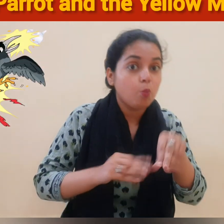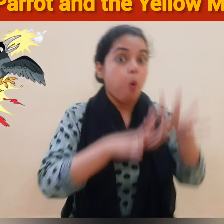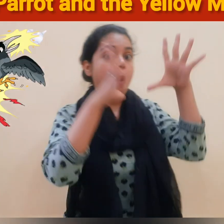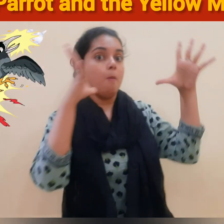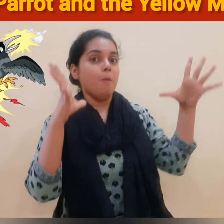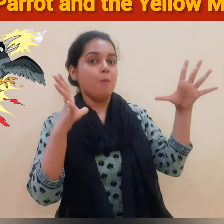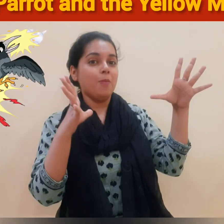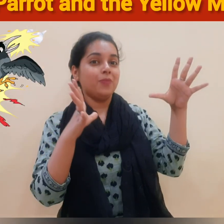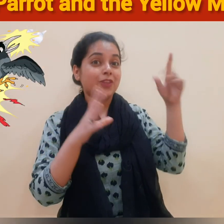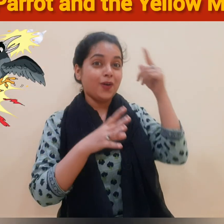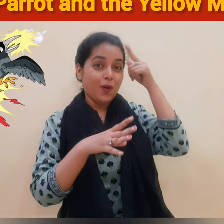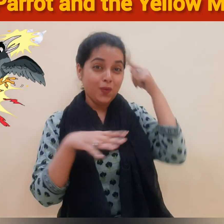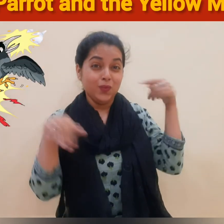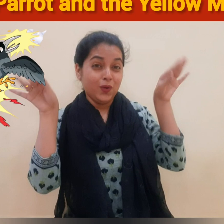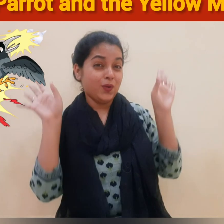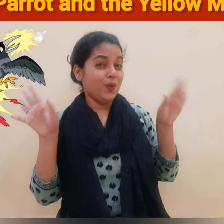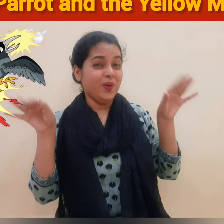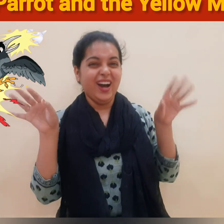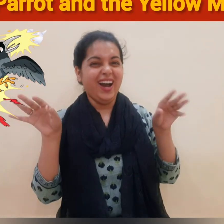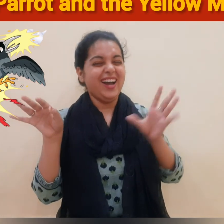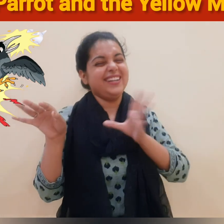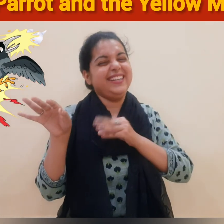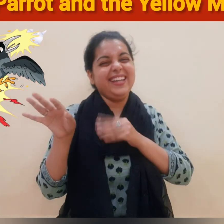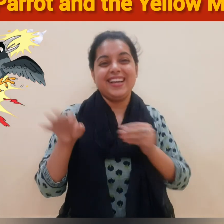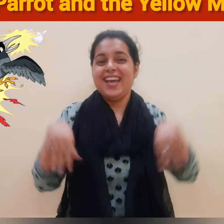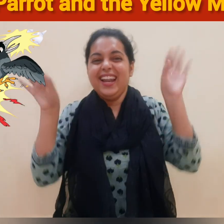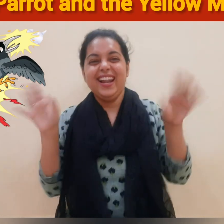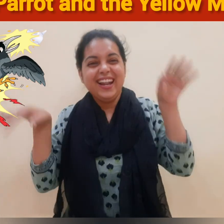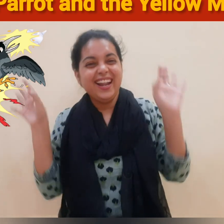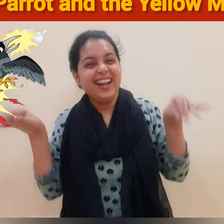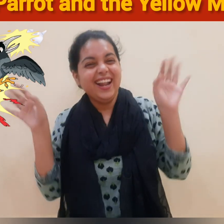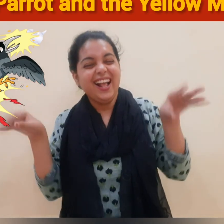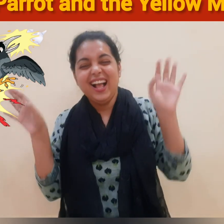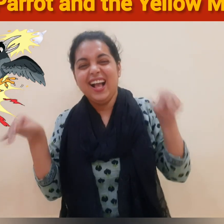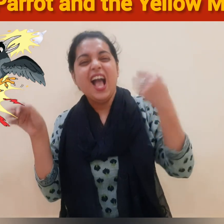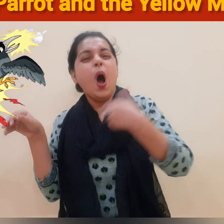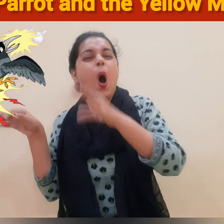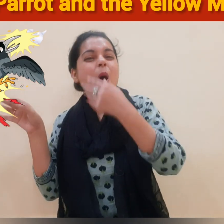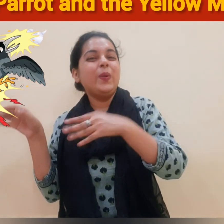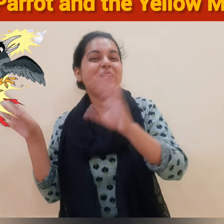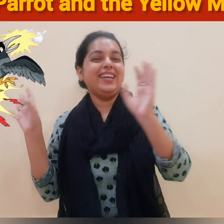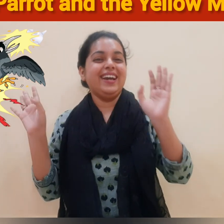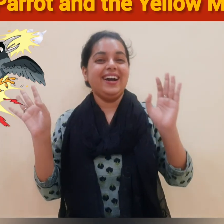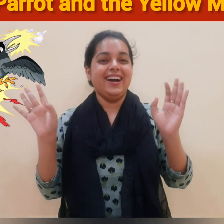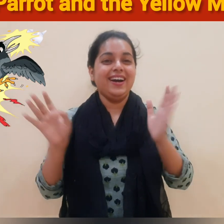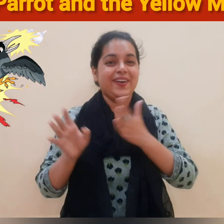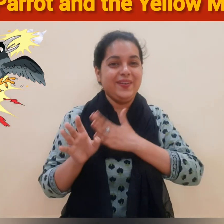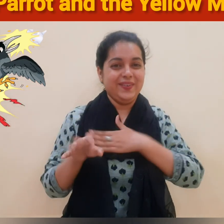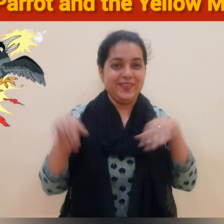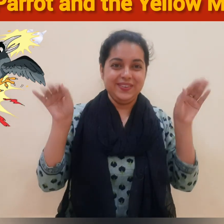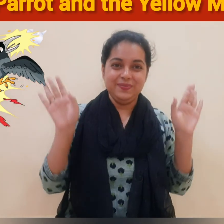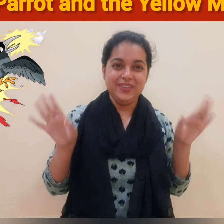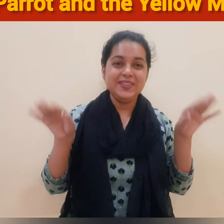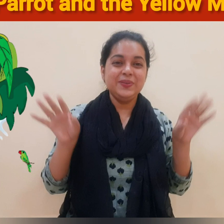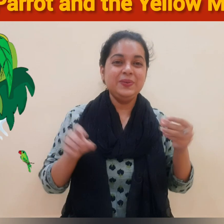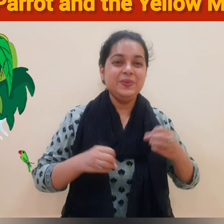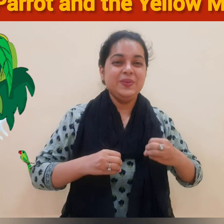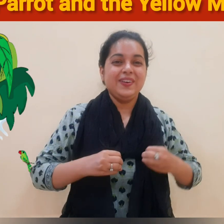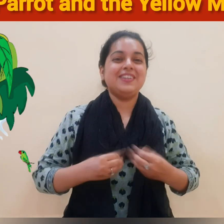balloon burst. Cow, cow, cow, said the crow, and he flew away. Parrot was